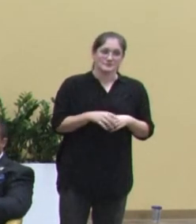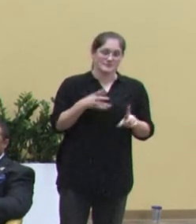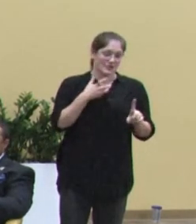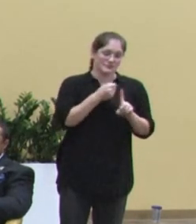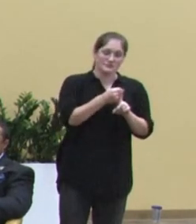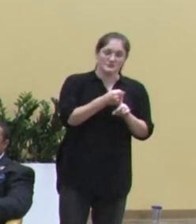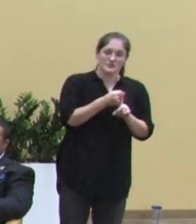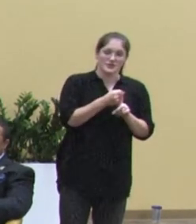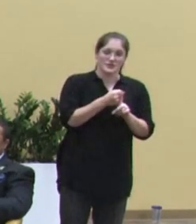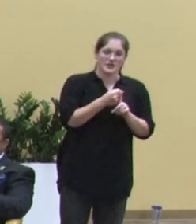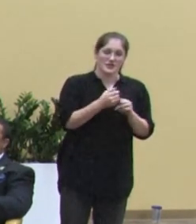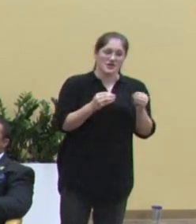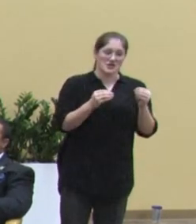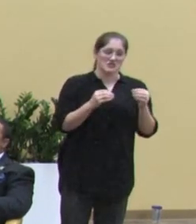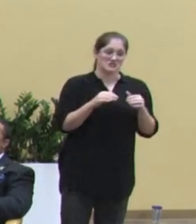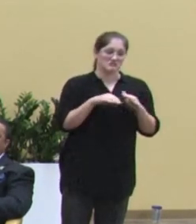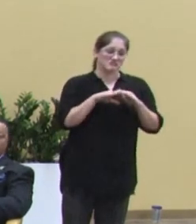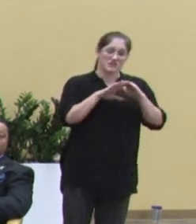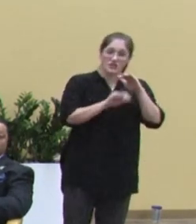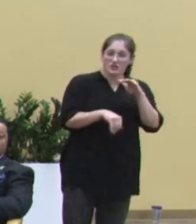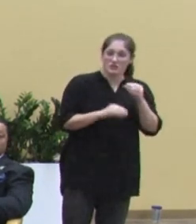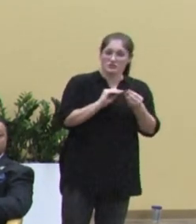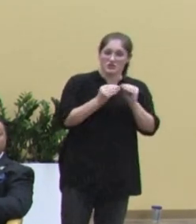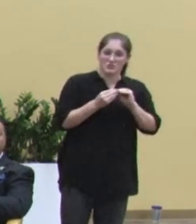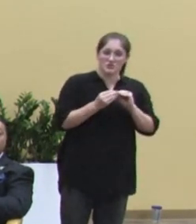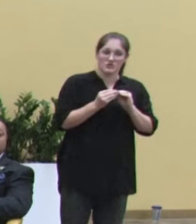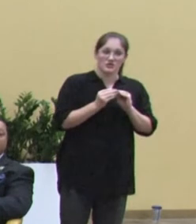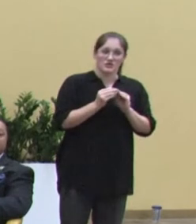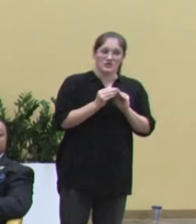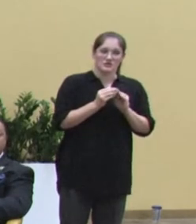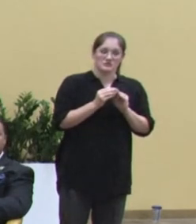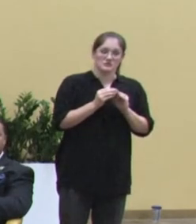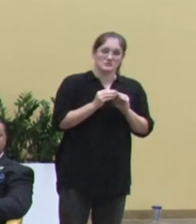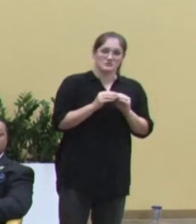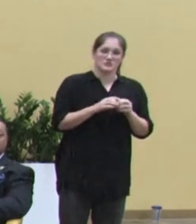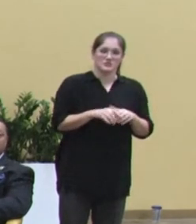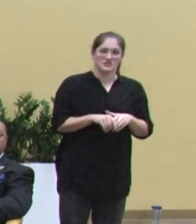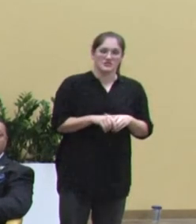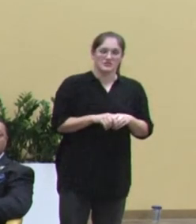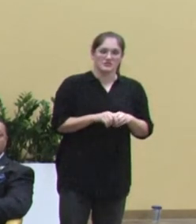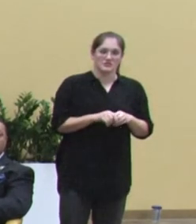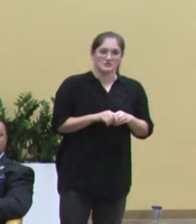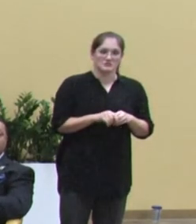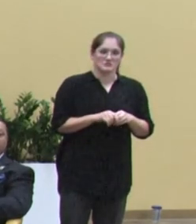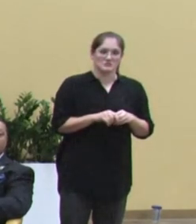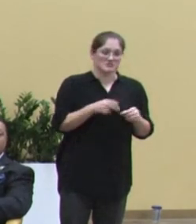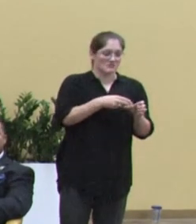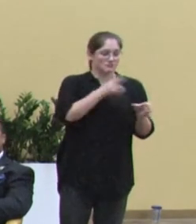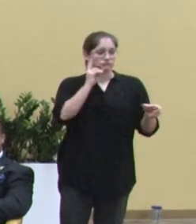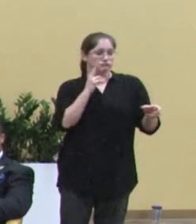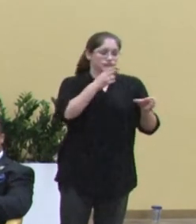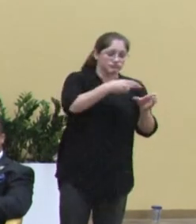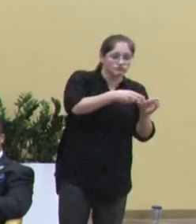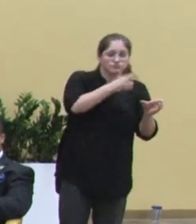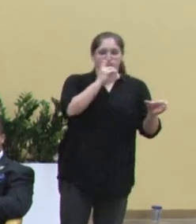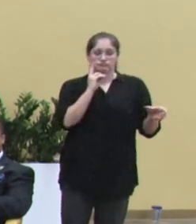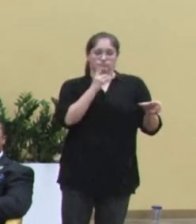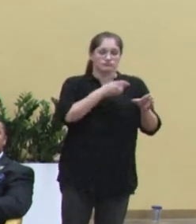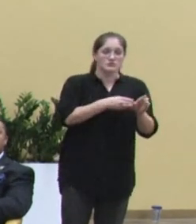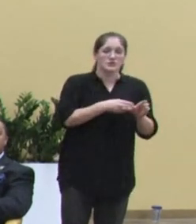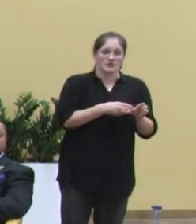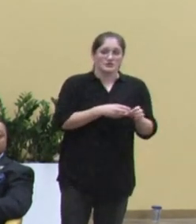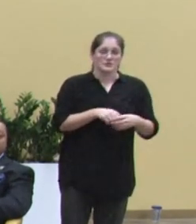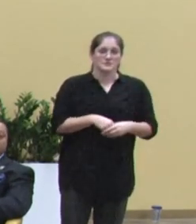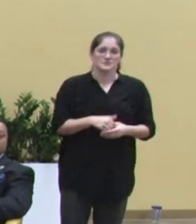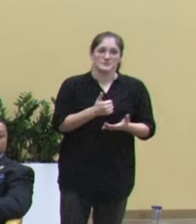amongst your folks that are disabled that are coming to work. They appreciate the opportunity and they're there to help individuals'